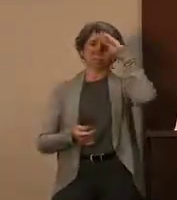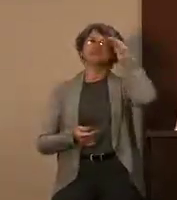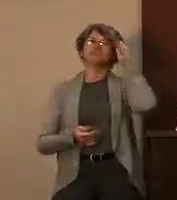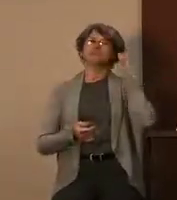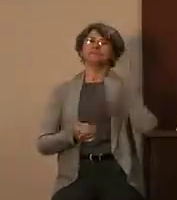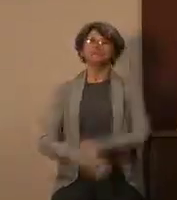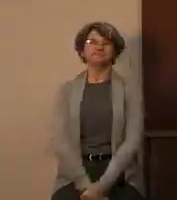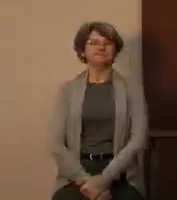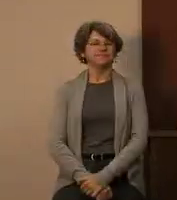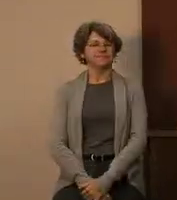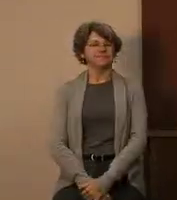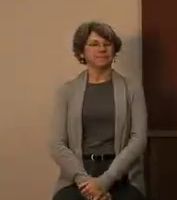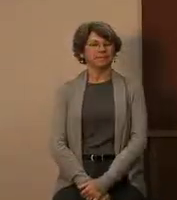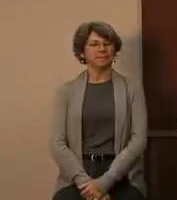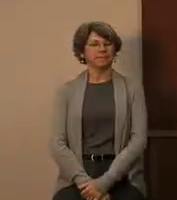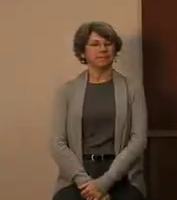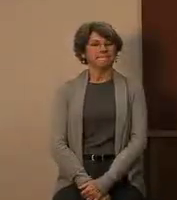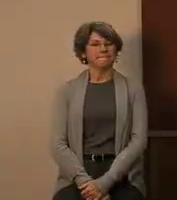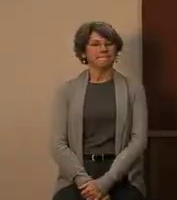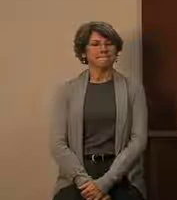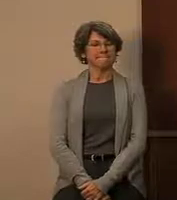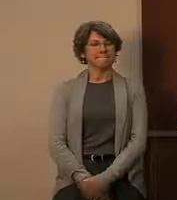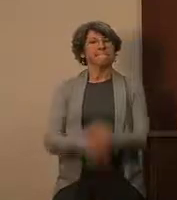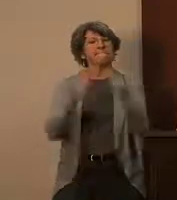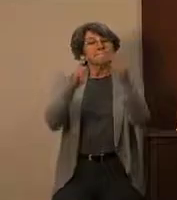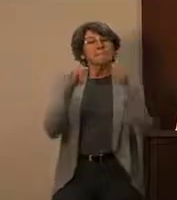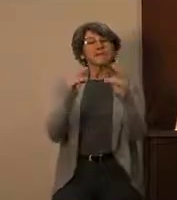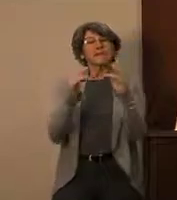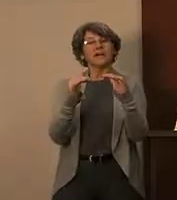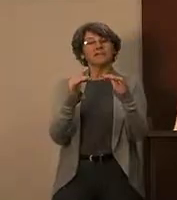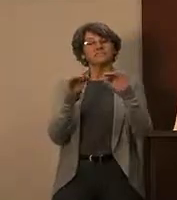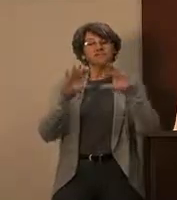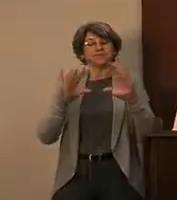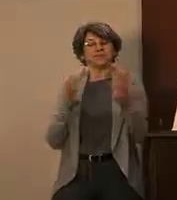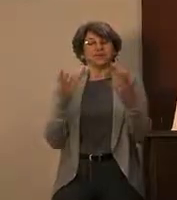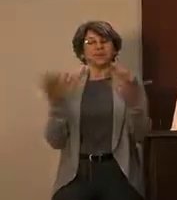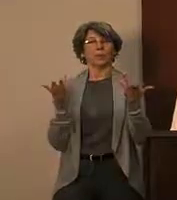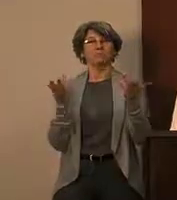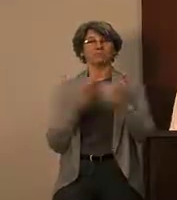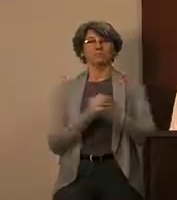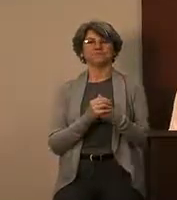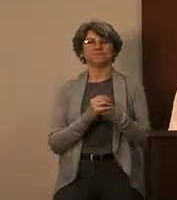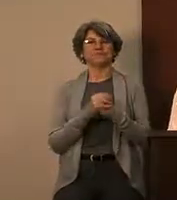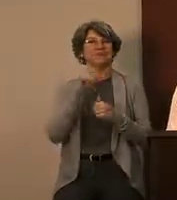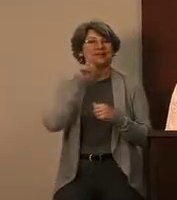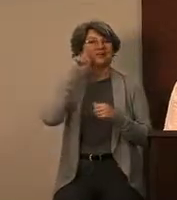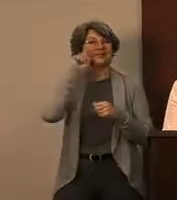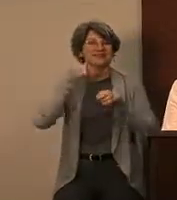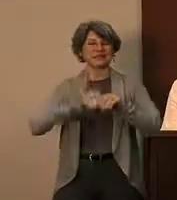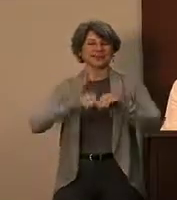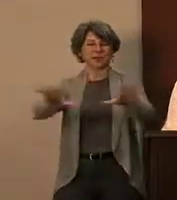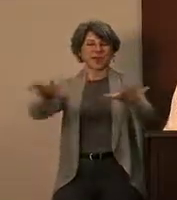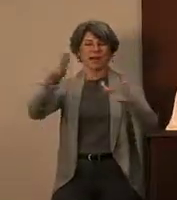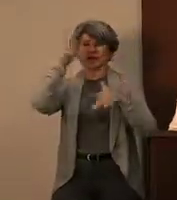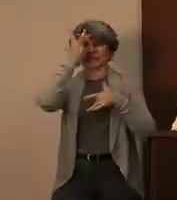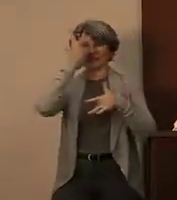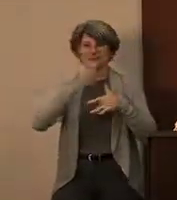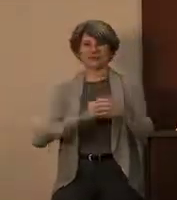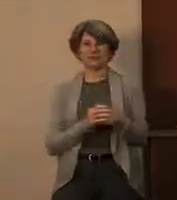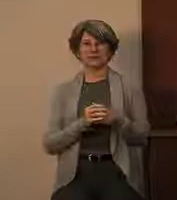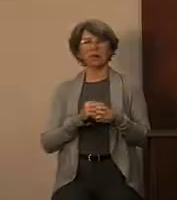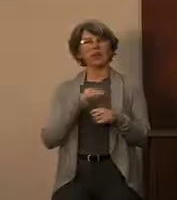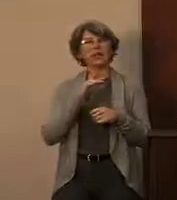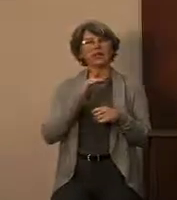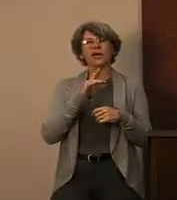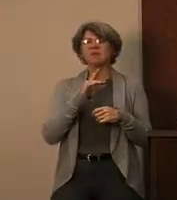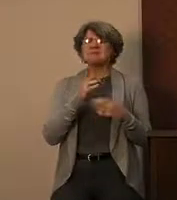organism. Now, the next classification that we need to be concerned with is sexually transmitted diseases, and it's really